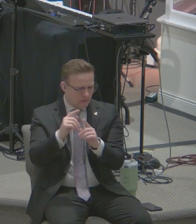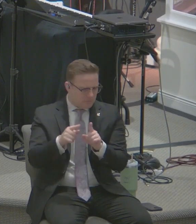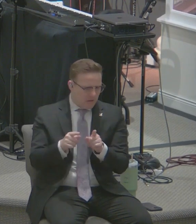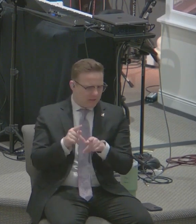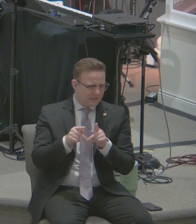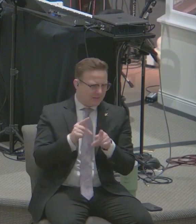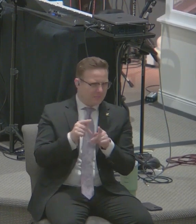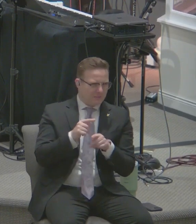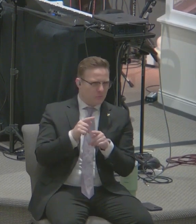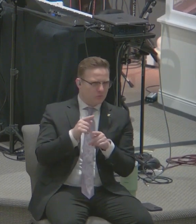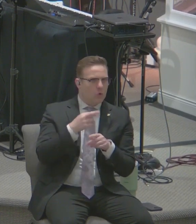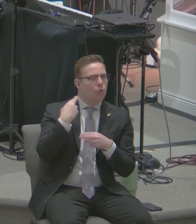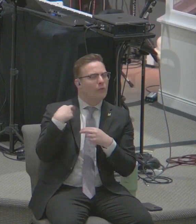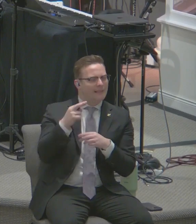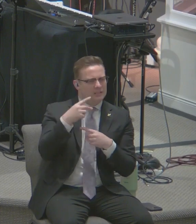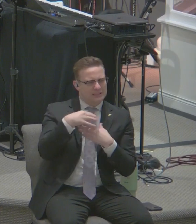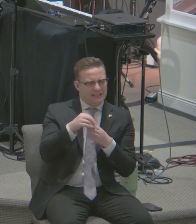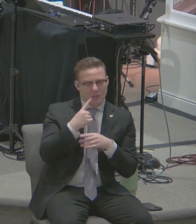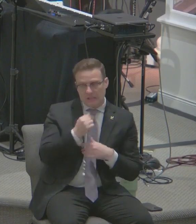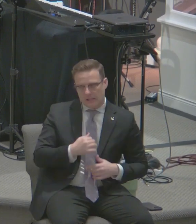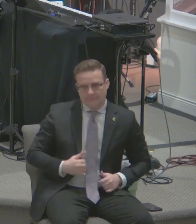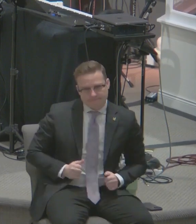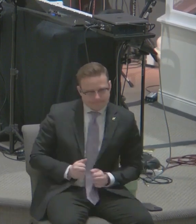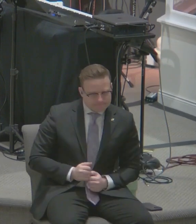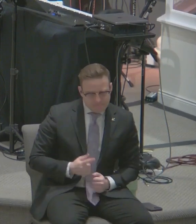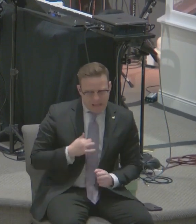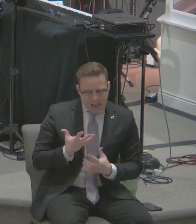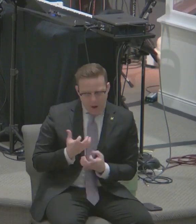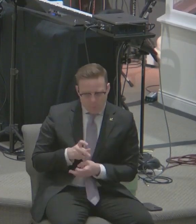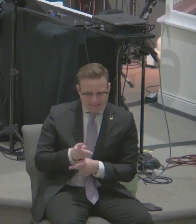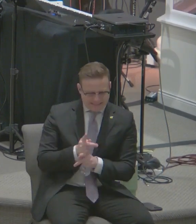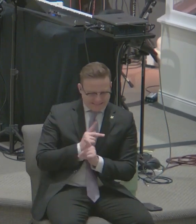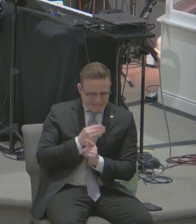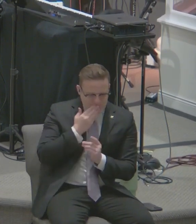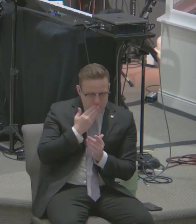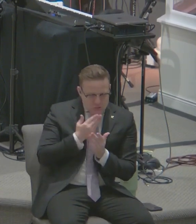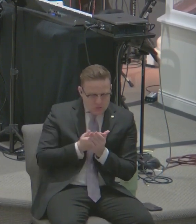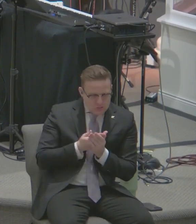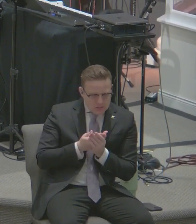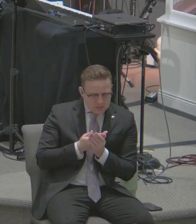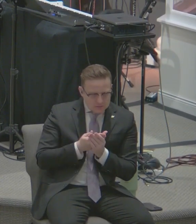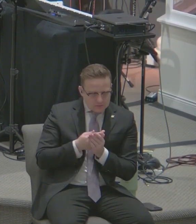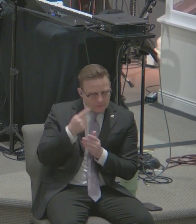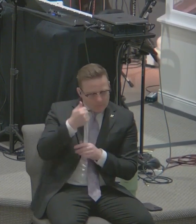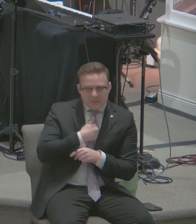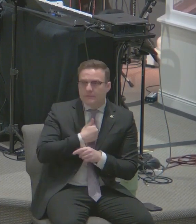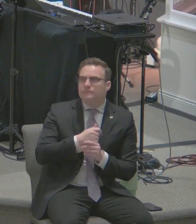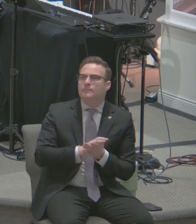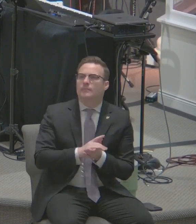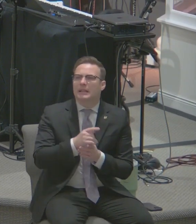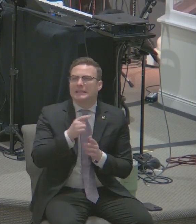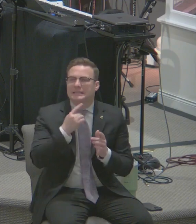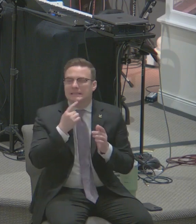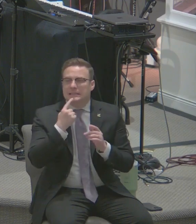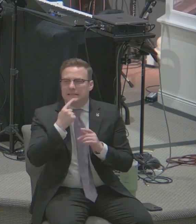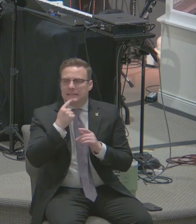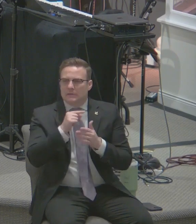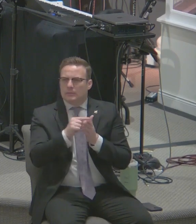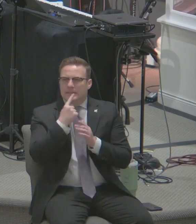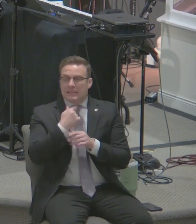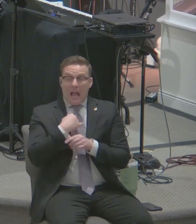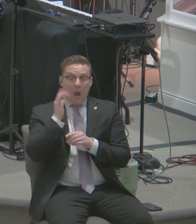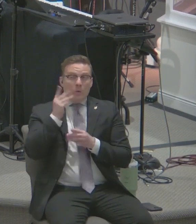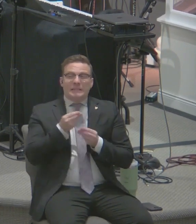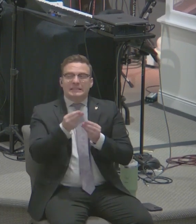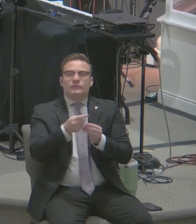Jeremiah in Jeremiah 3:15, "And I will give you shepherds after my own heart